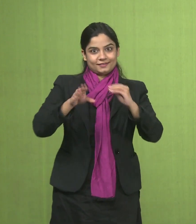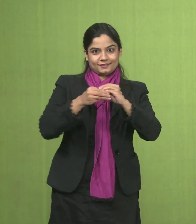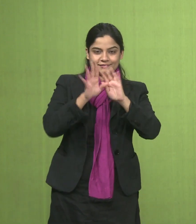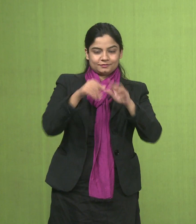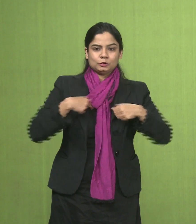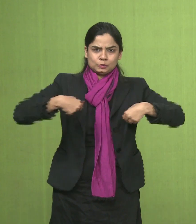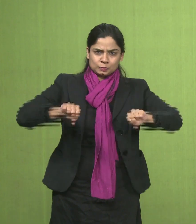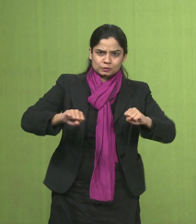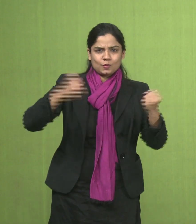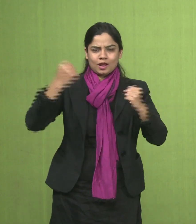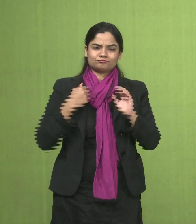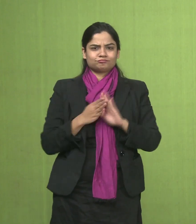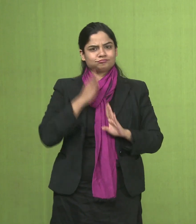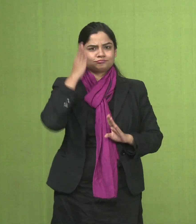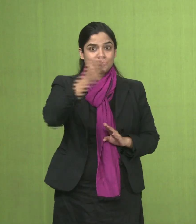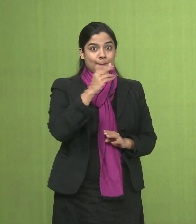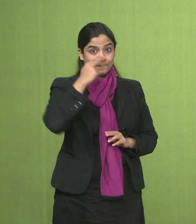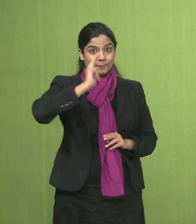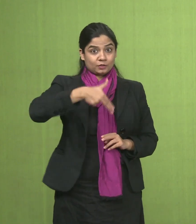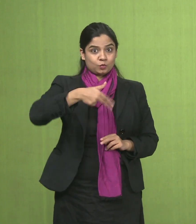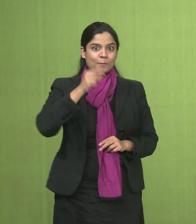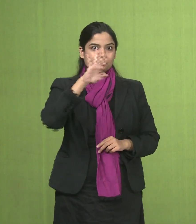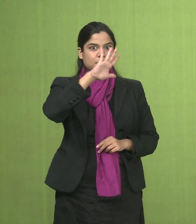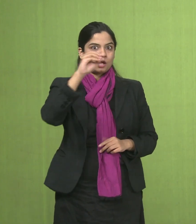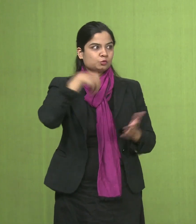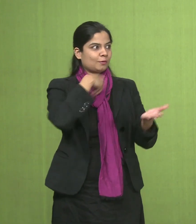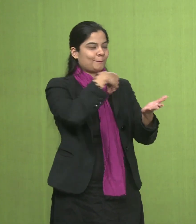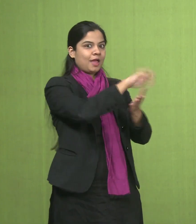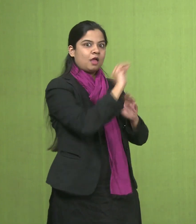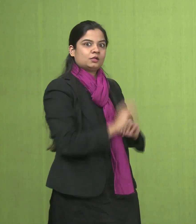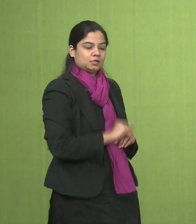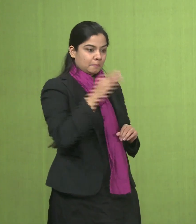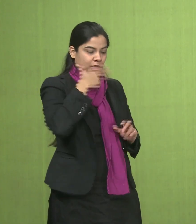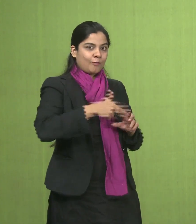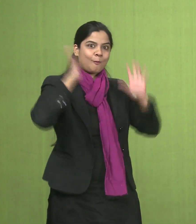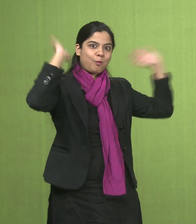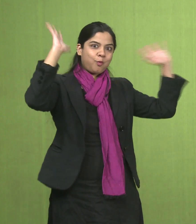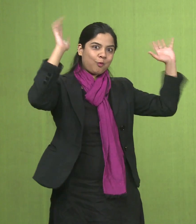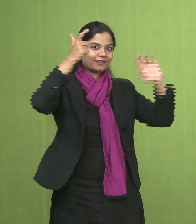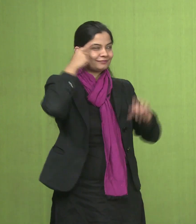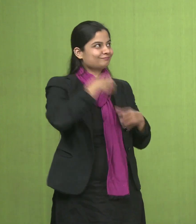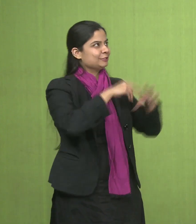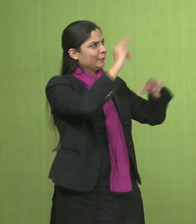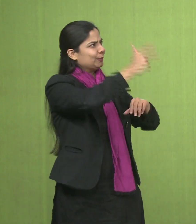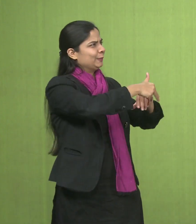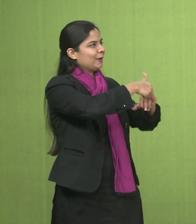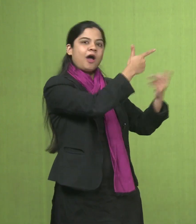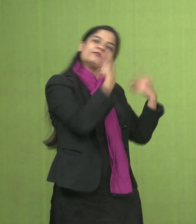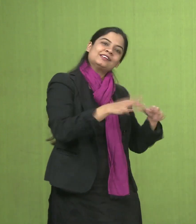A lot of times at petrol pumps, when we get petrol for our scooter or car, we pay 500 rupees and we feel the tanker will get